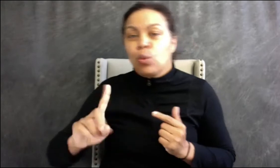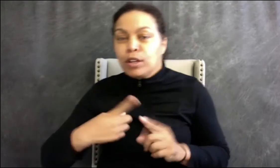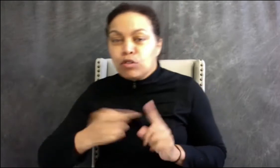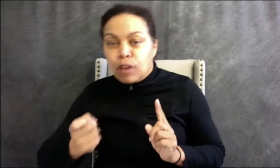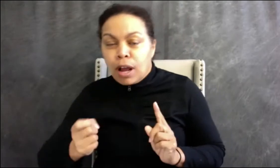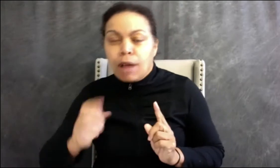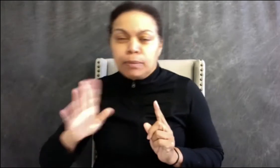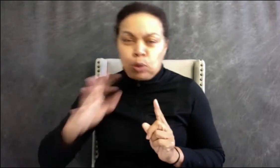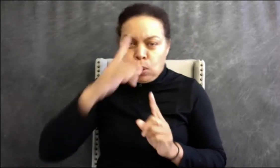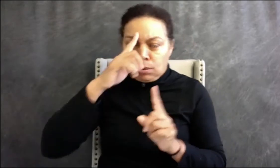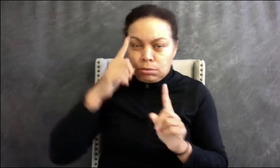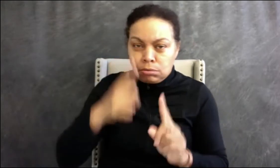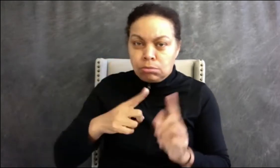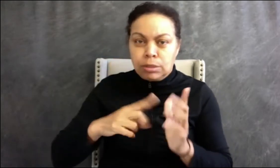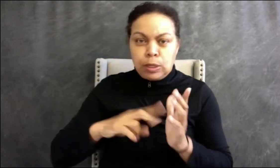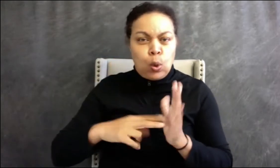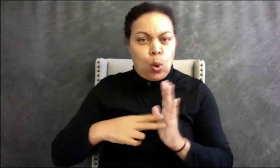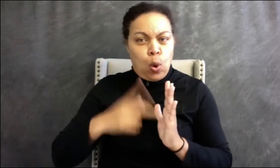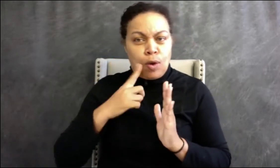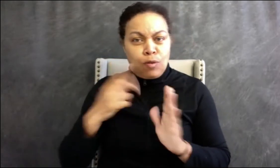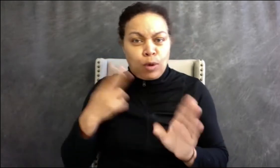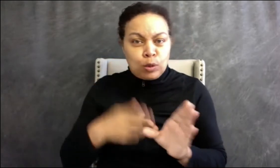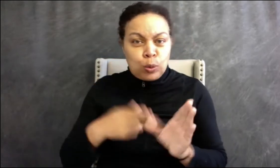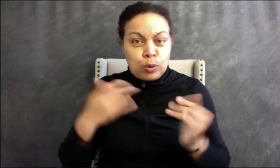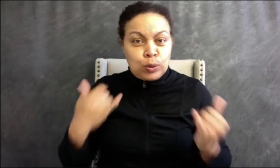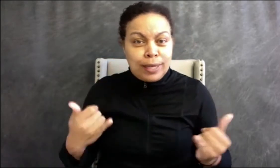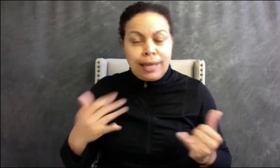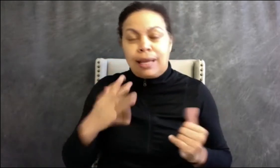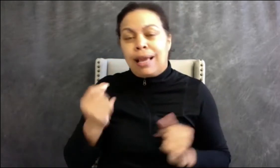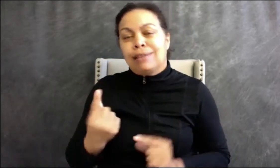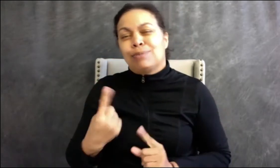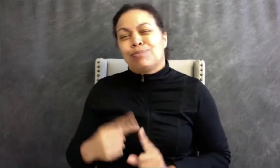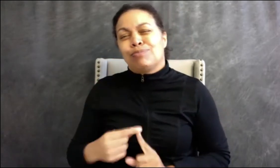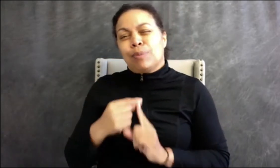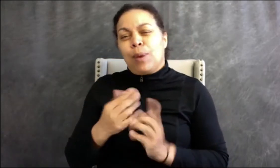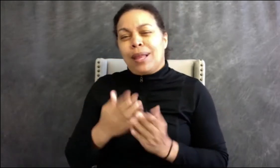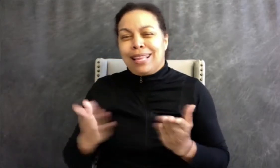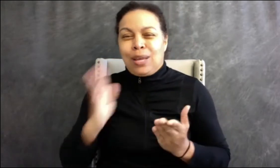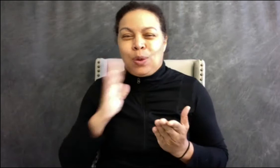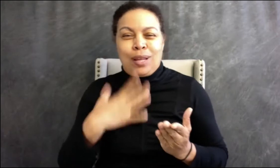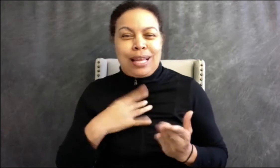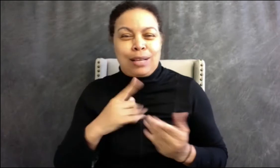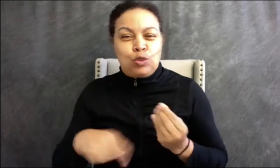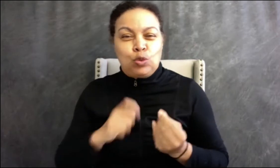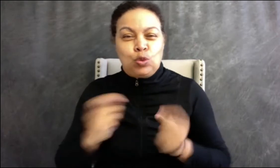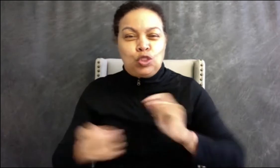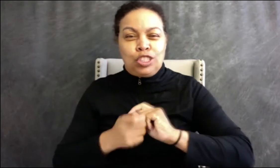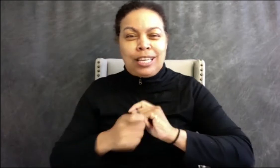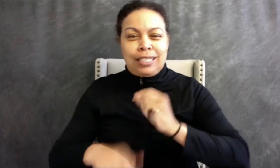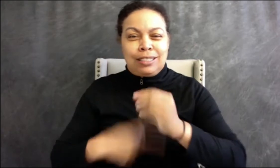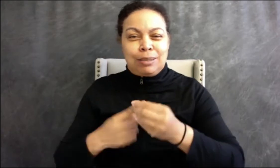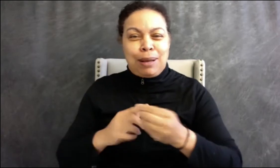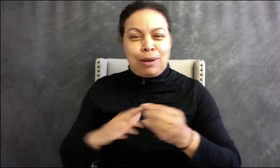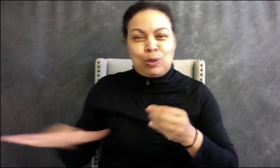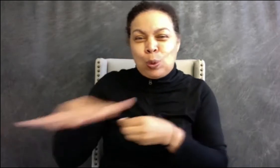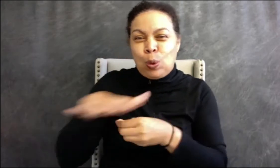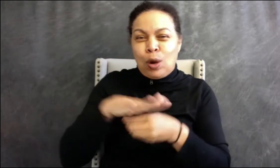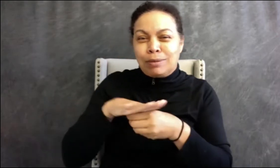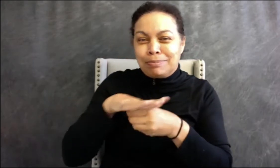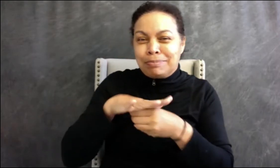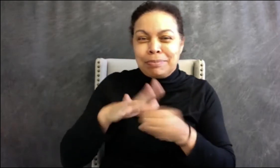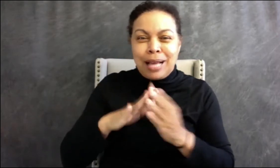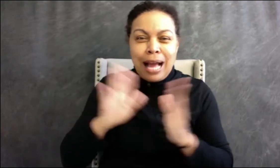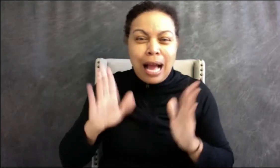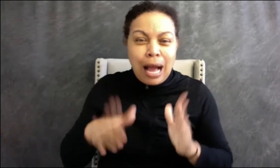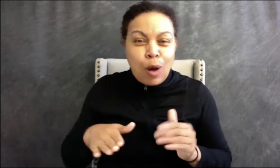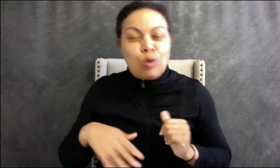in the space, and specifically one thing that you would like to change about your house, your room, or your workplace. I will go first,